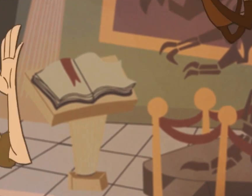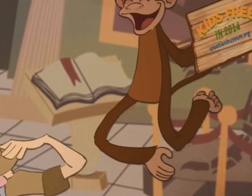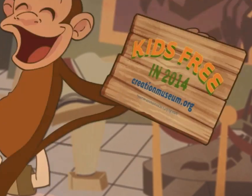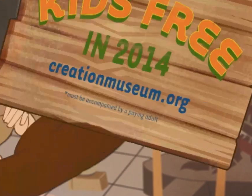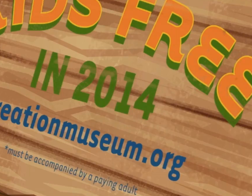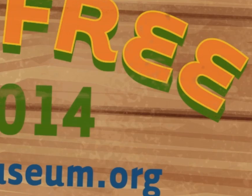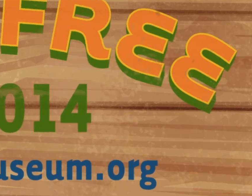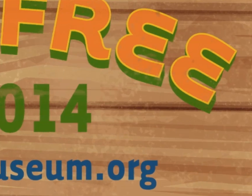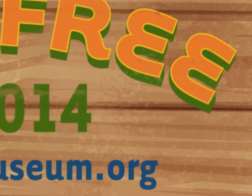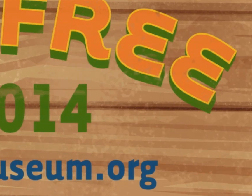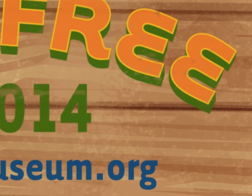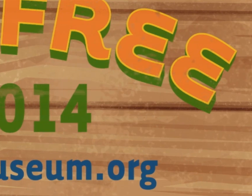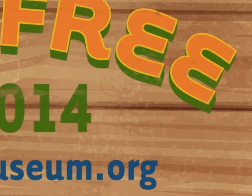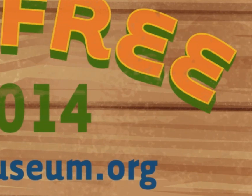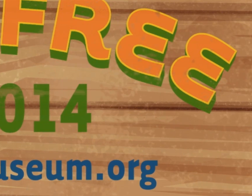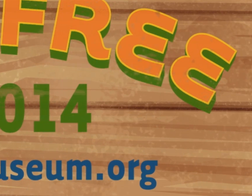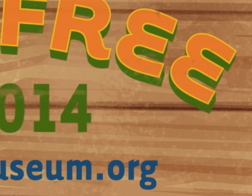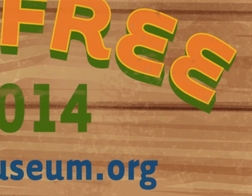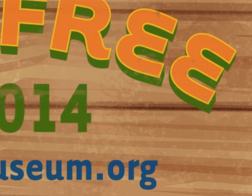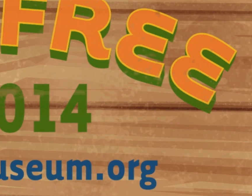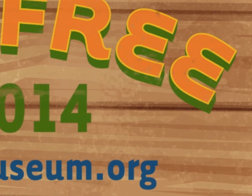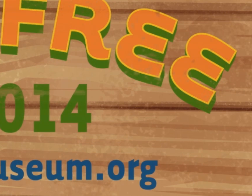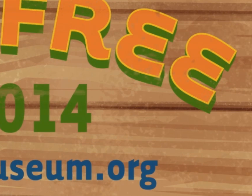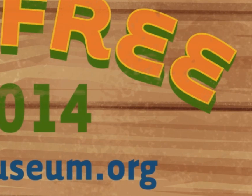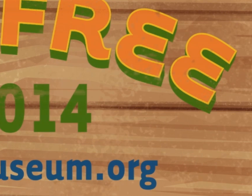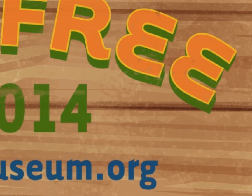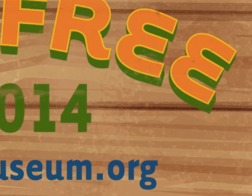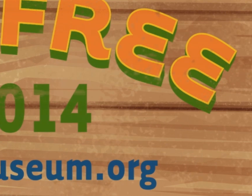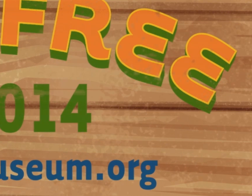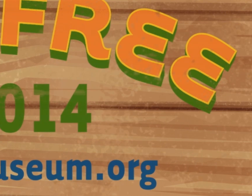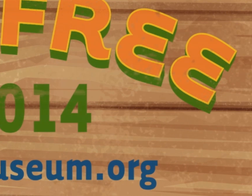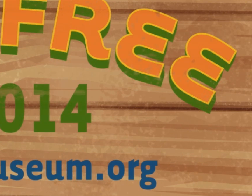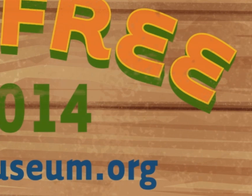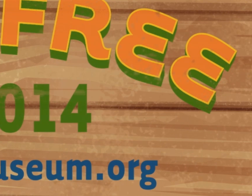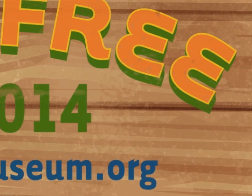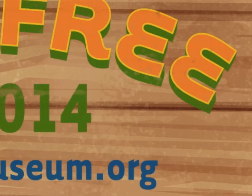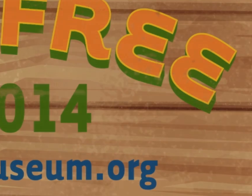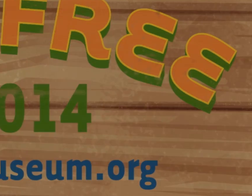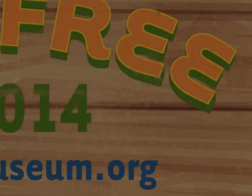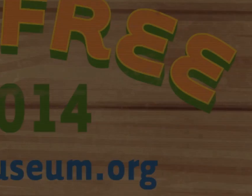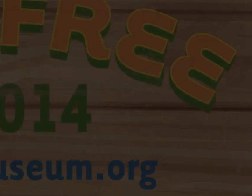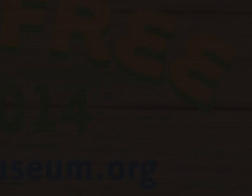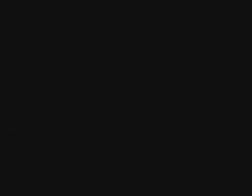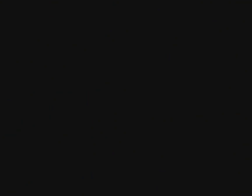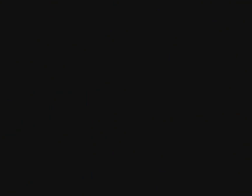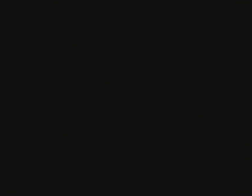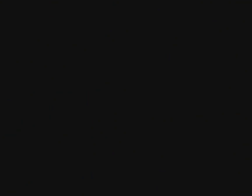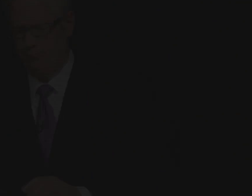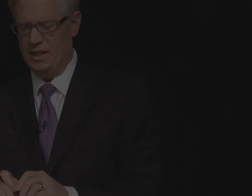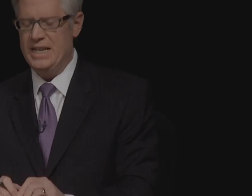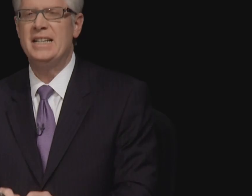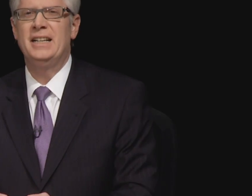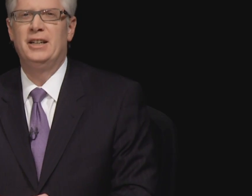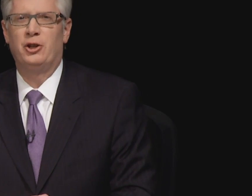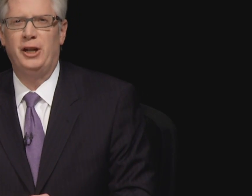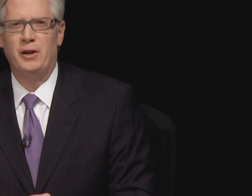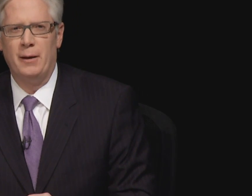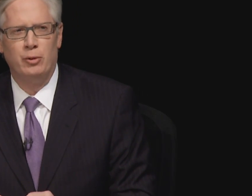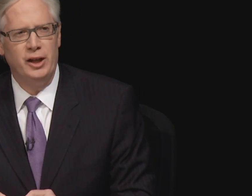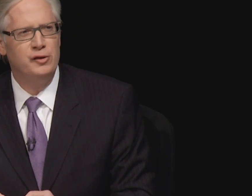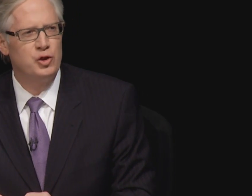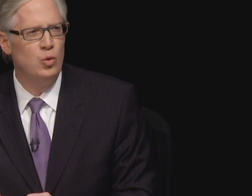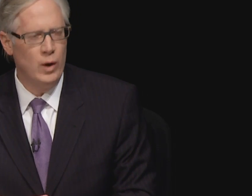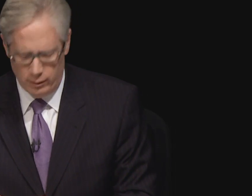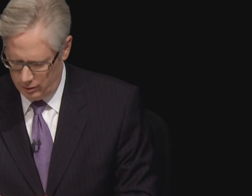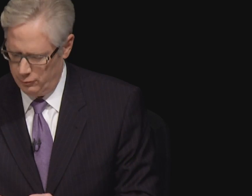your parents, kids 12 and under free in 2014 when accompanied by a paying adult. We hope to see you soon. Good evening.